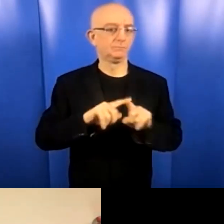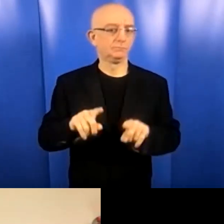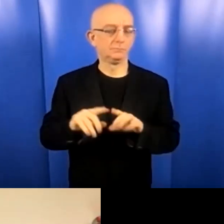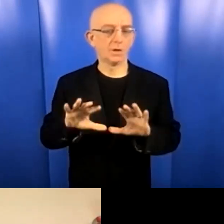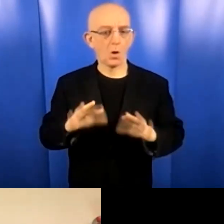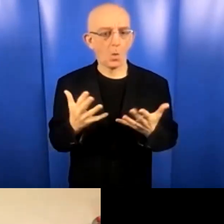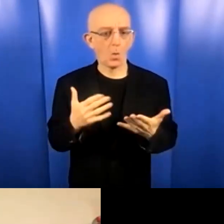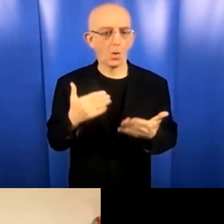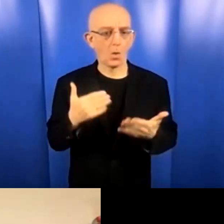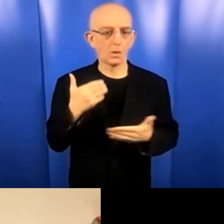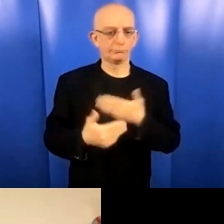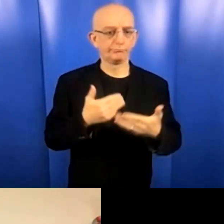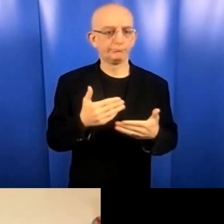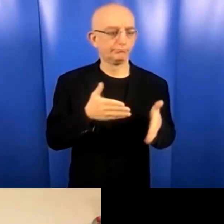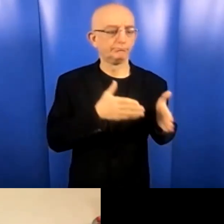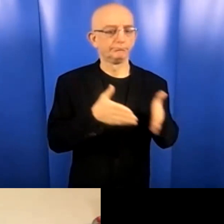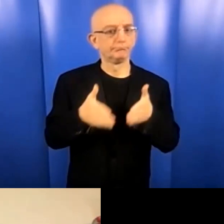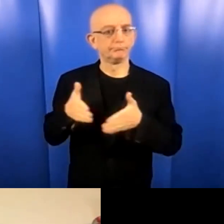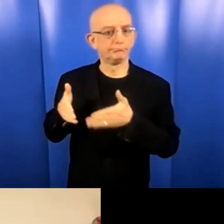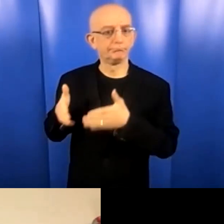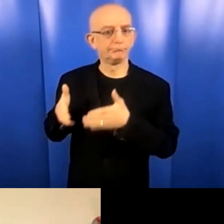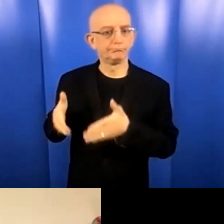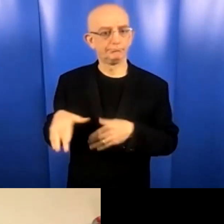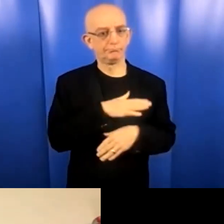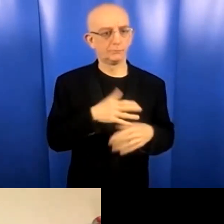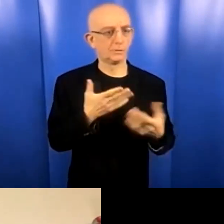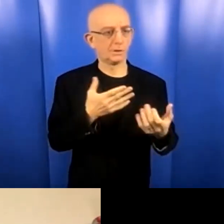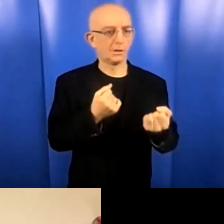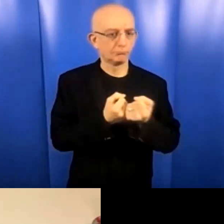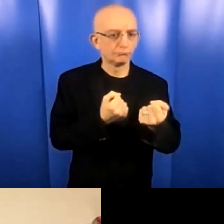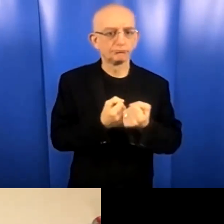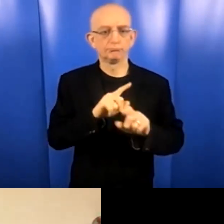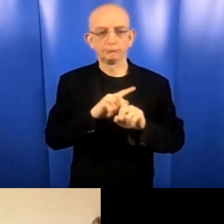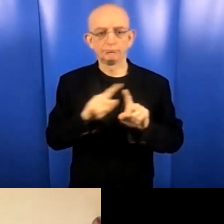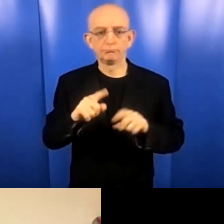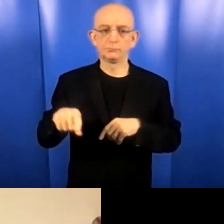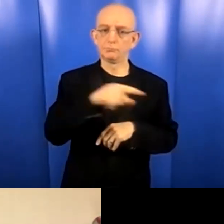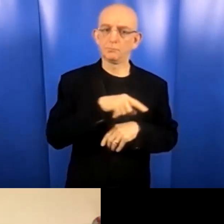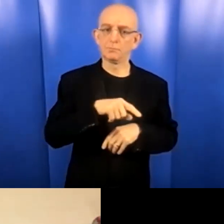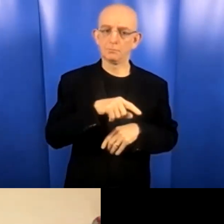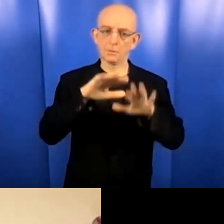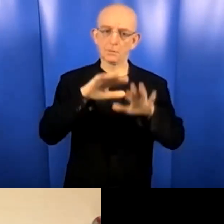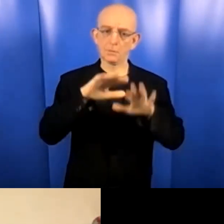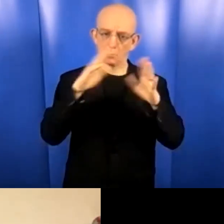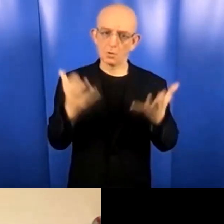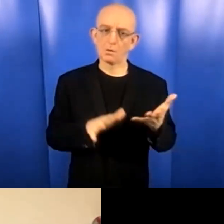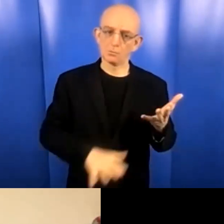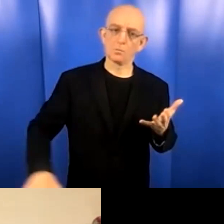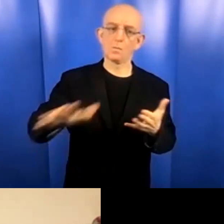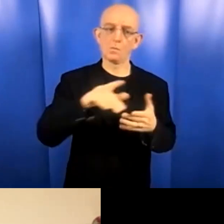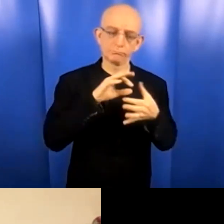advocacy from global to the national level at the grassroots level. And in that regard, I would also like to highlight that